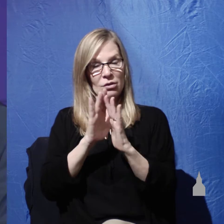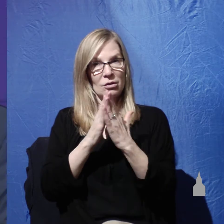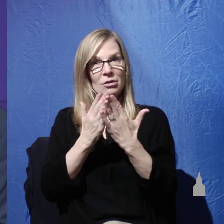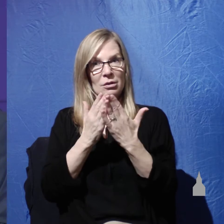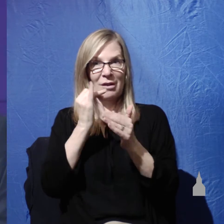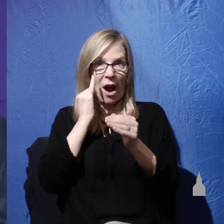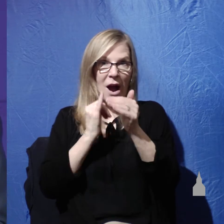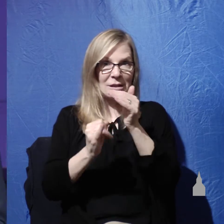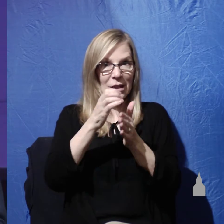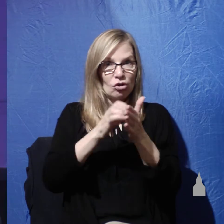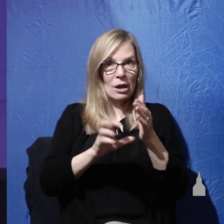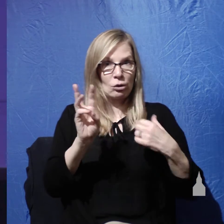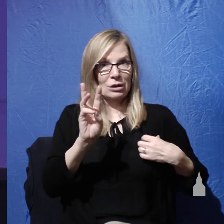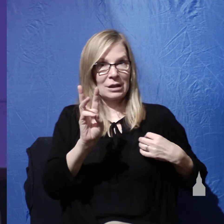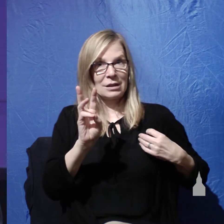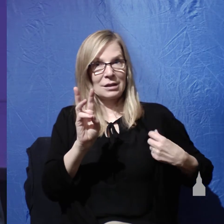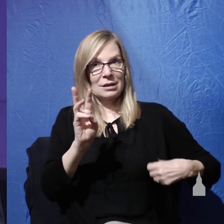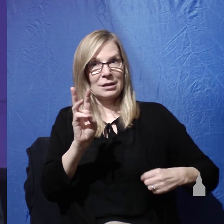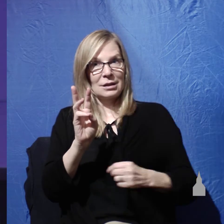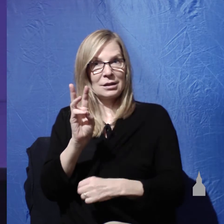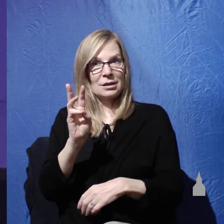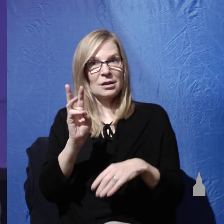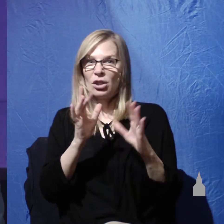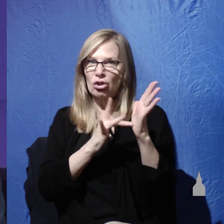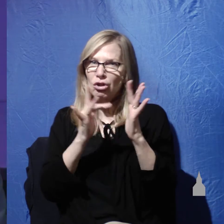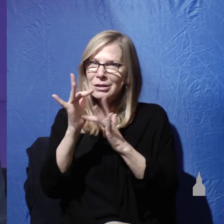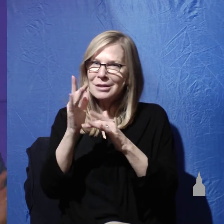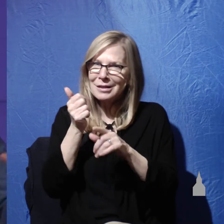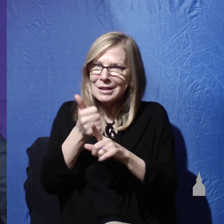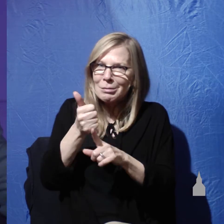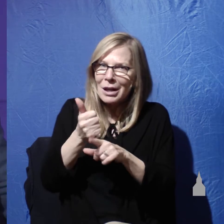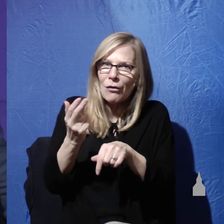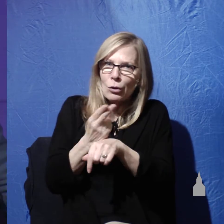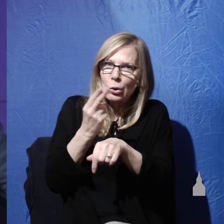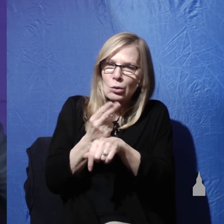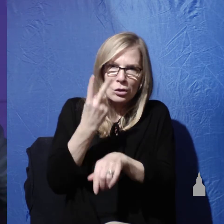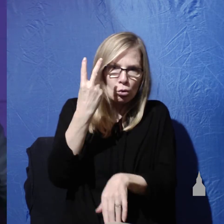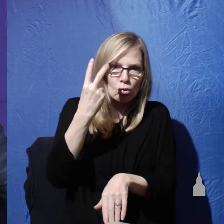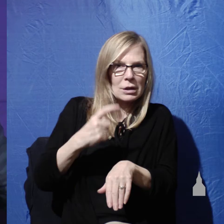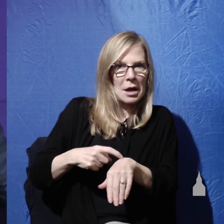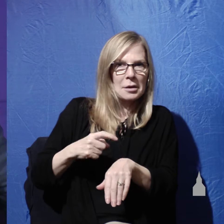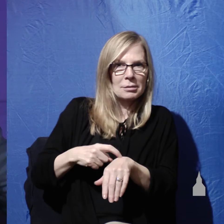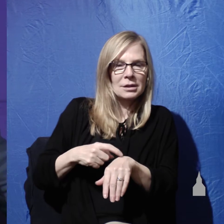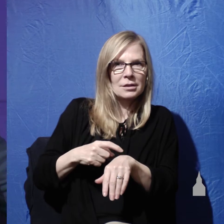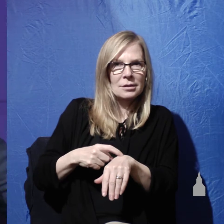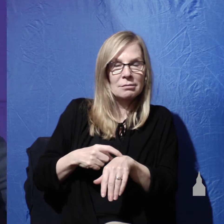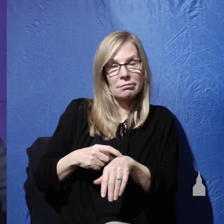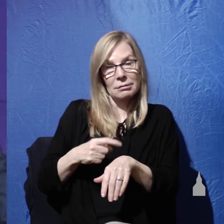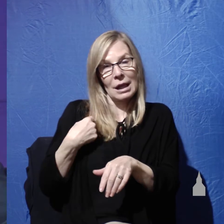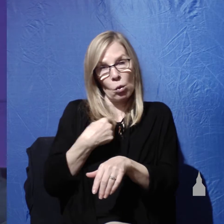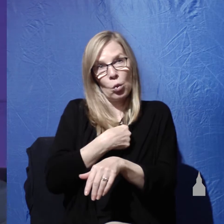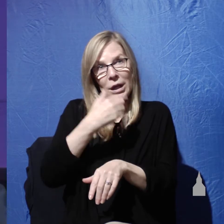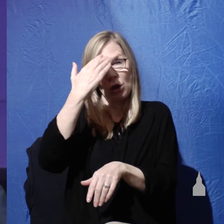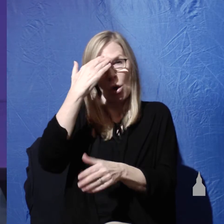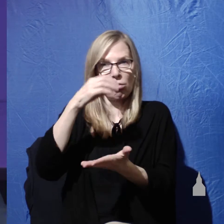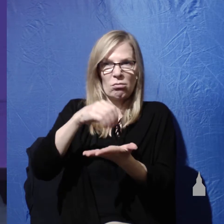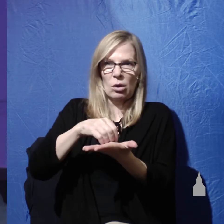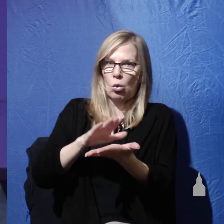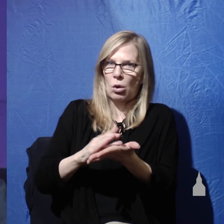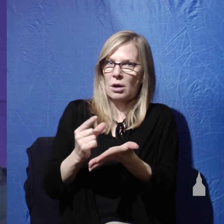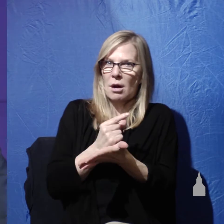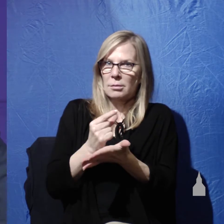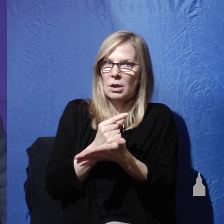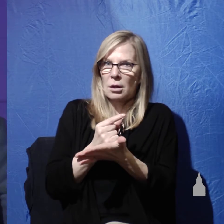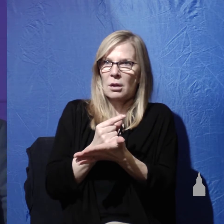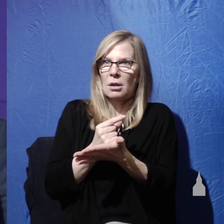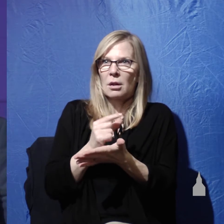6, Jesus used this two times, at least two times that we know of, because two times are recorded in the gospel